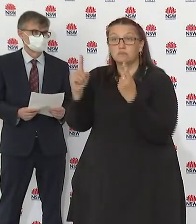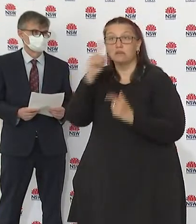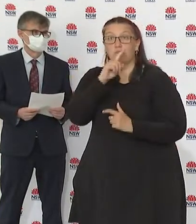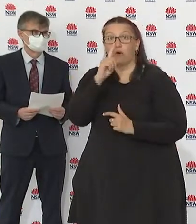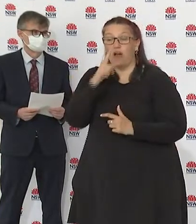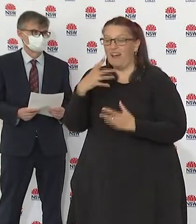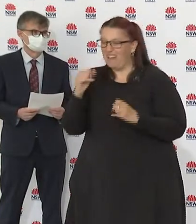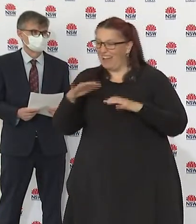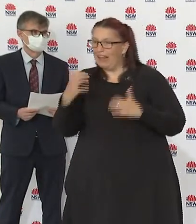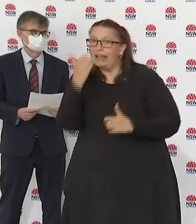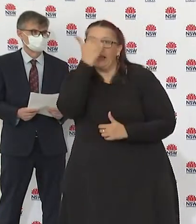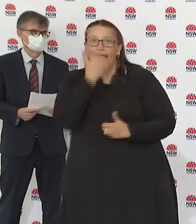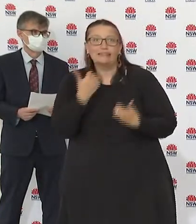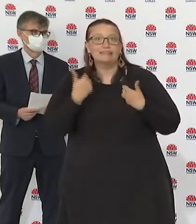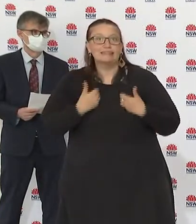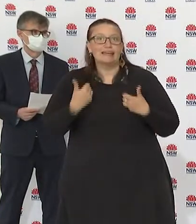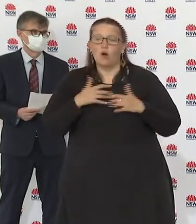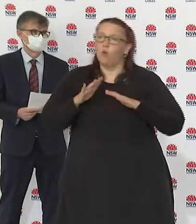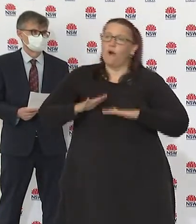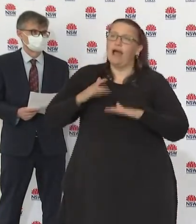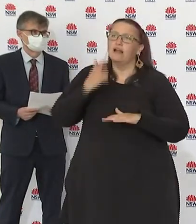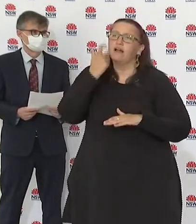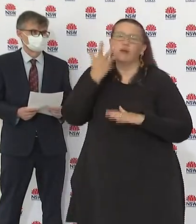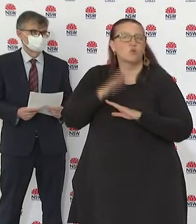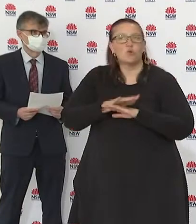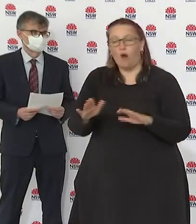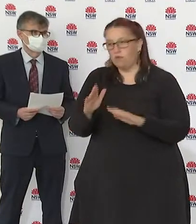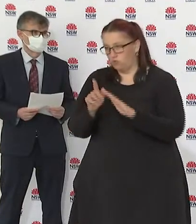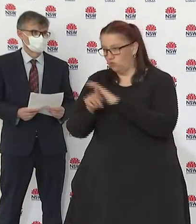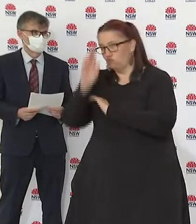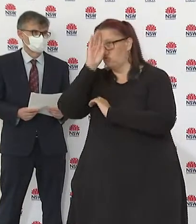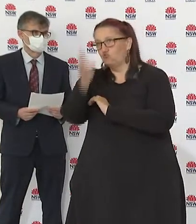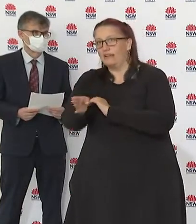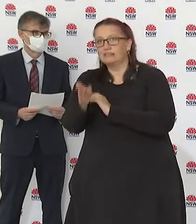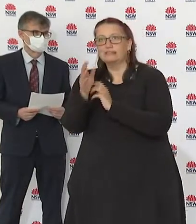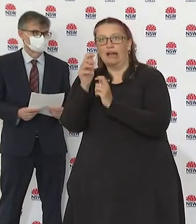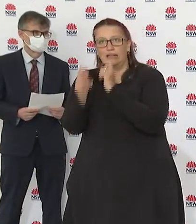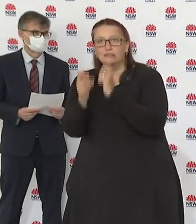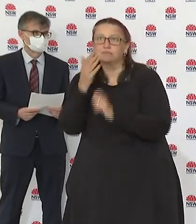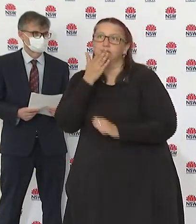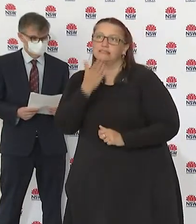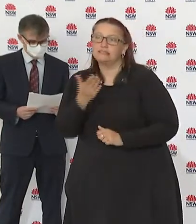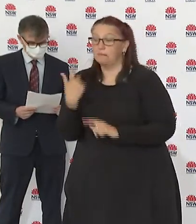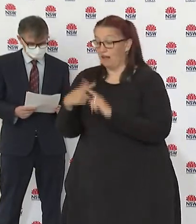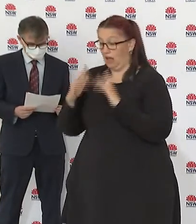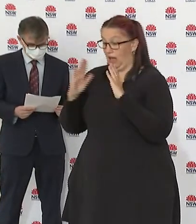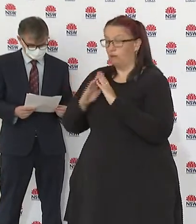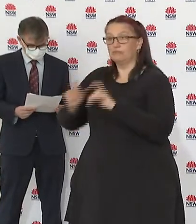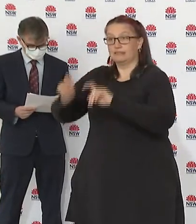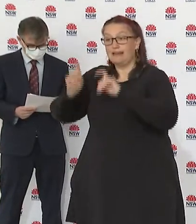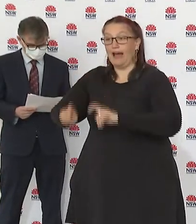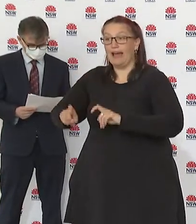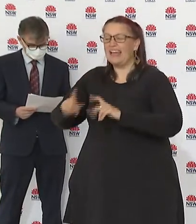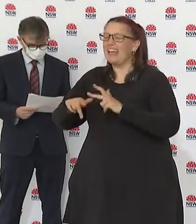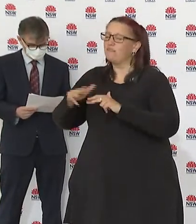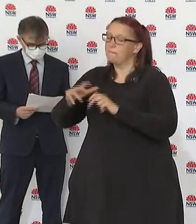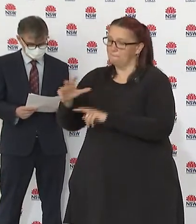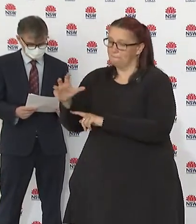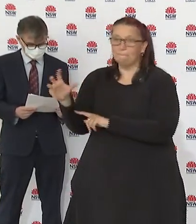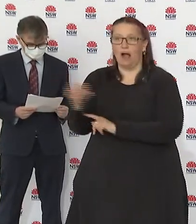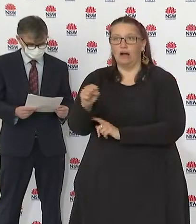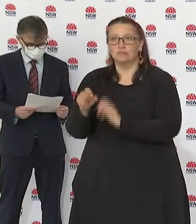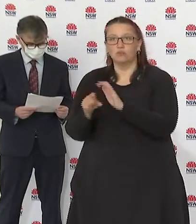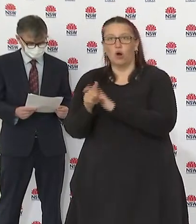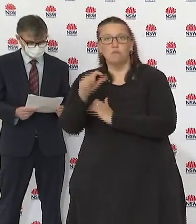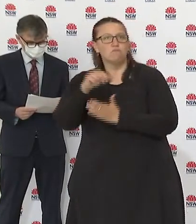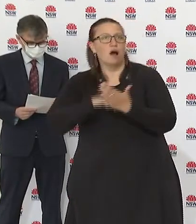not leaving the house unless you absolutely have to. And I really want to stress that point. But in addition to following the health rules and the health